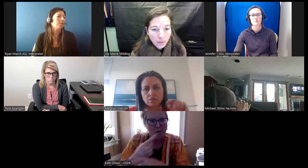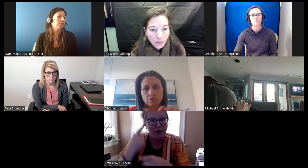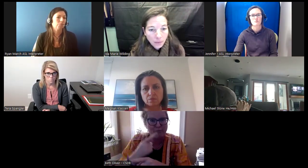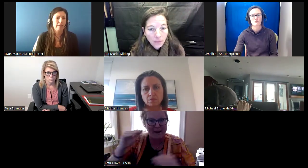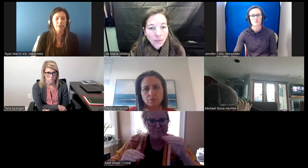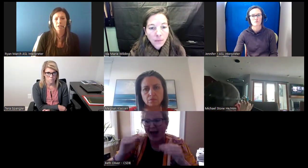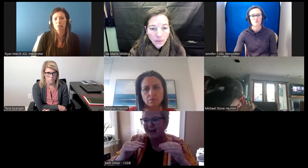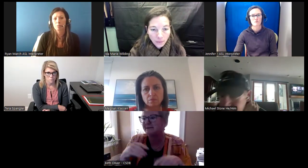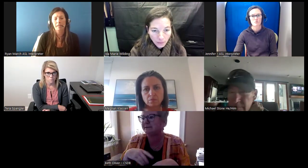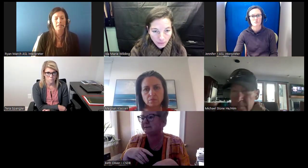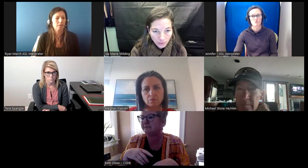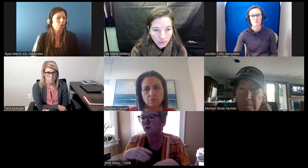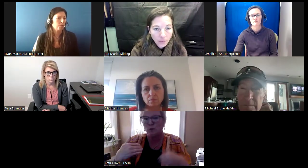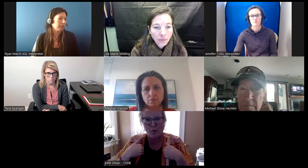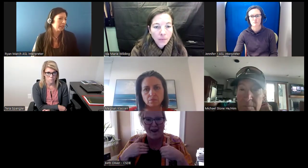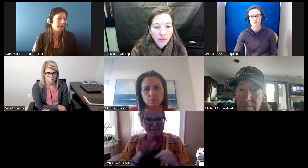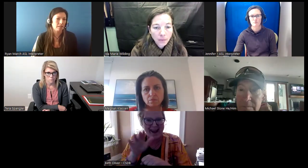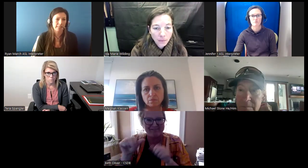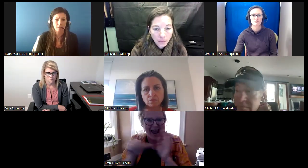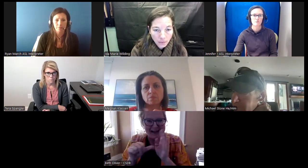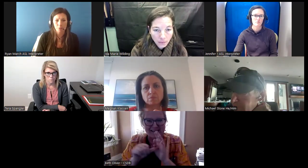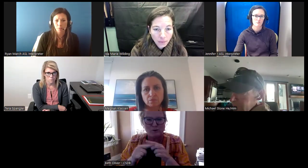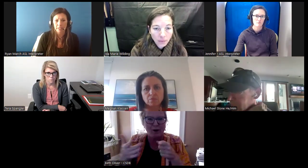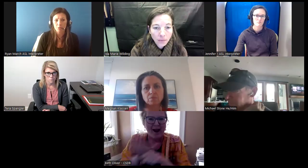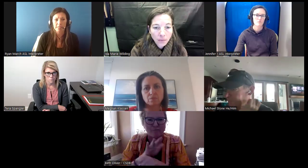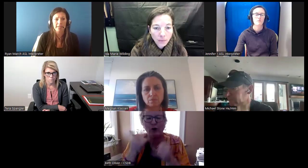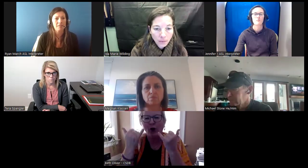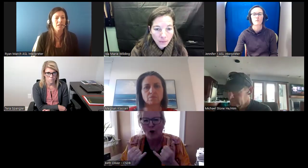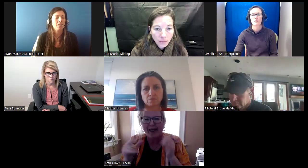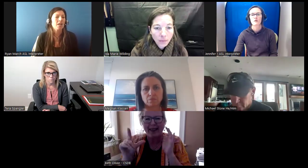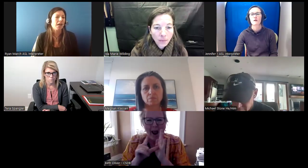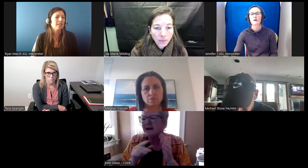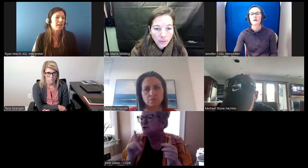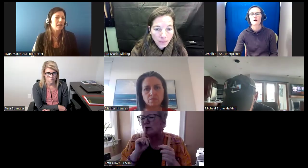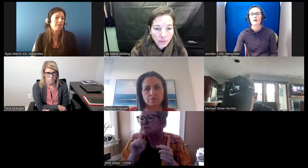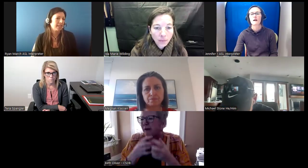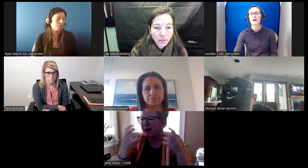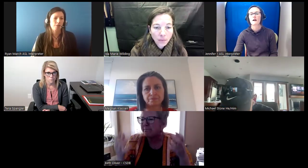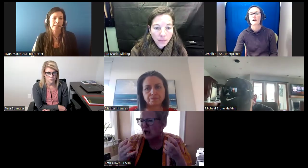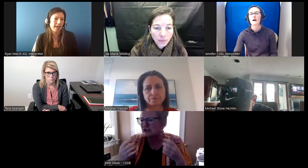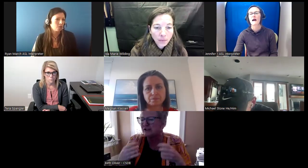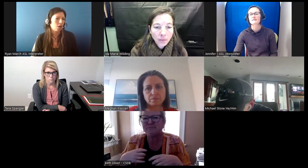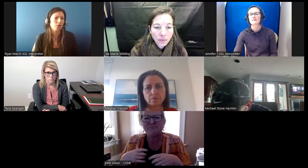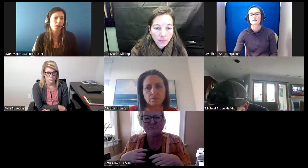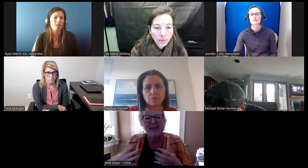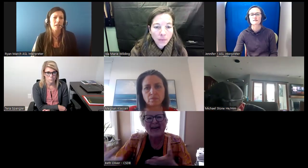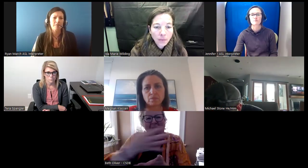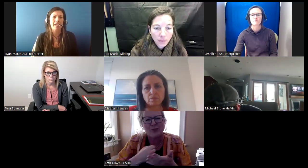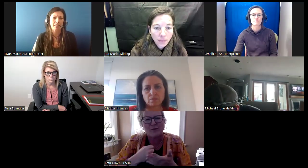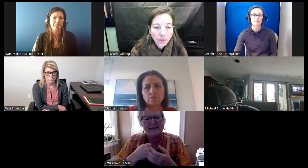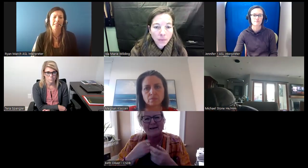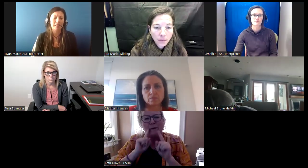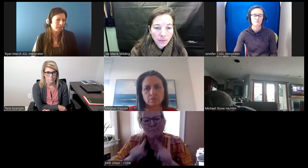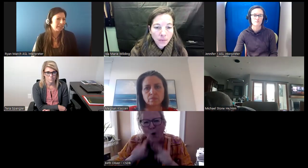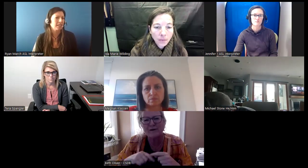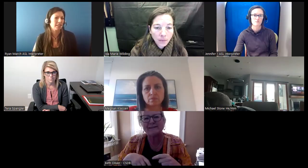of revenue, spending appropriately, balancing out appropriately. Do we have enough things to account? A lot of